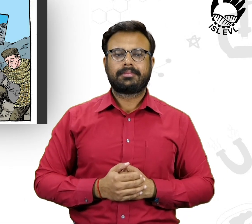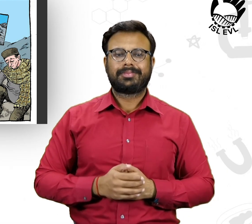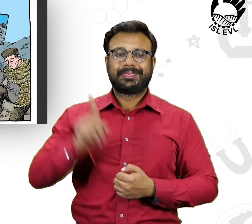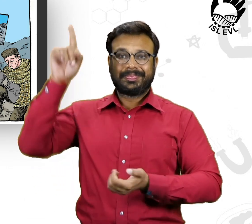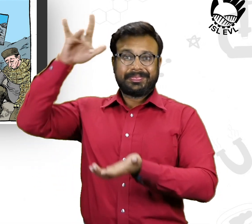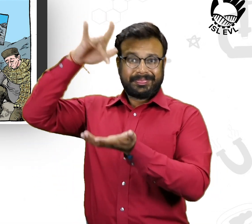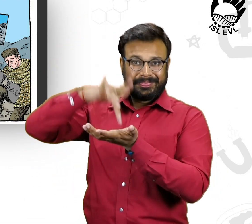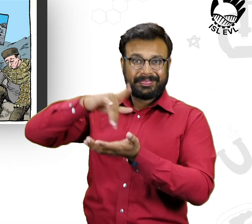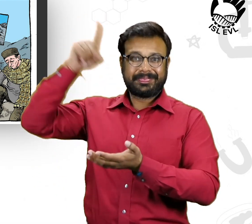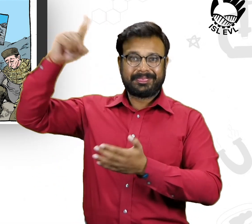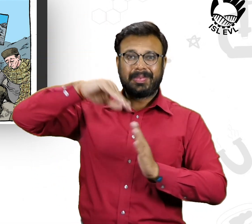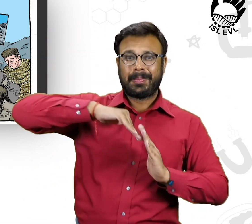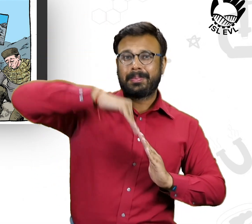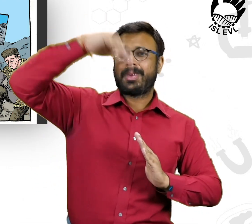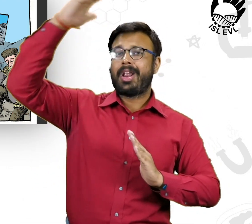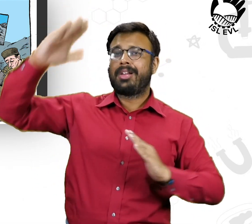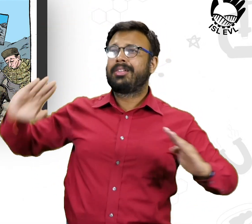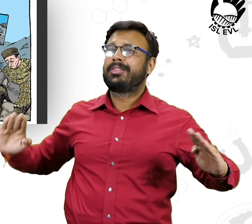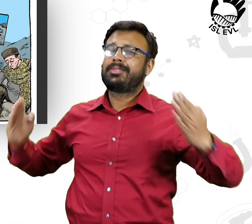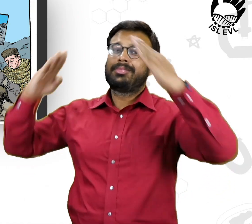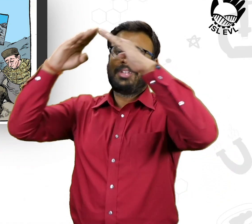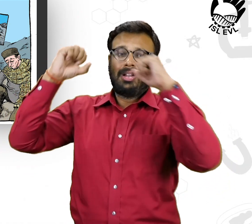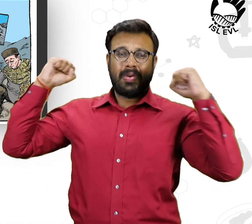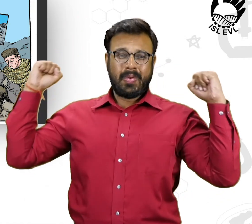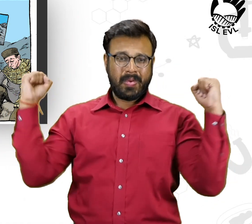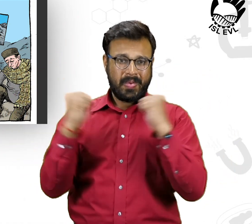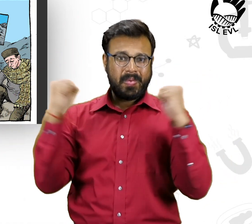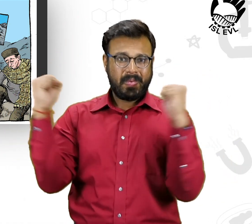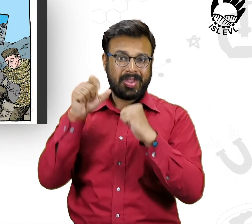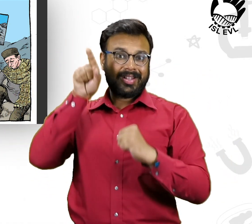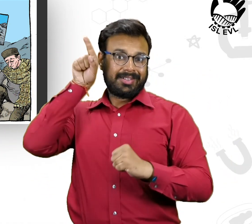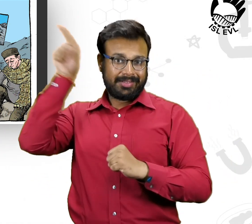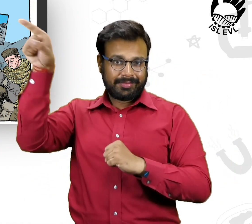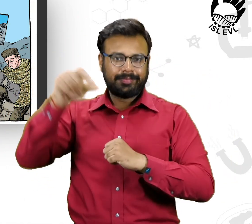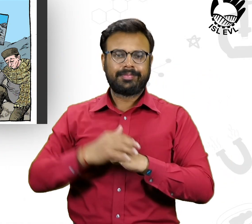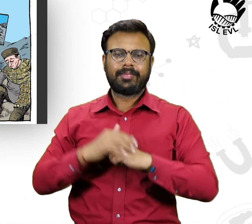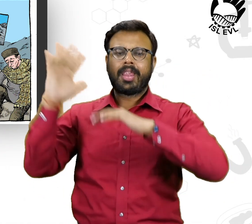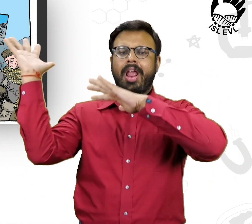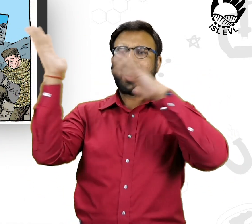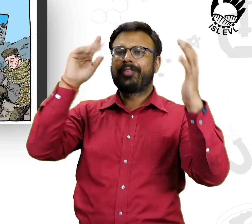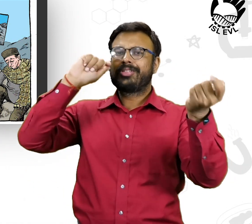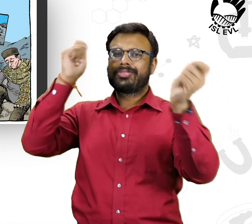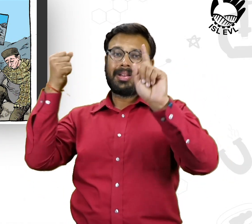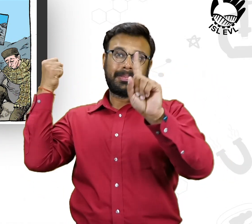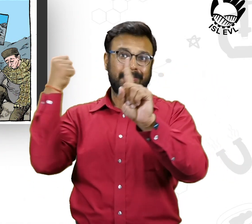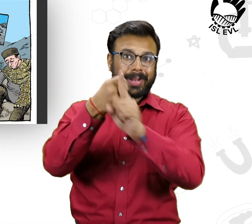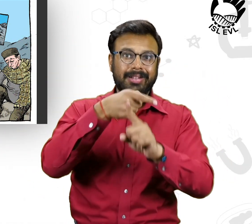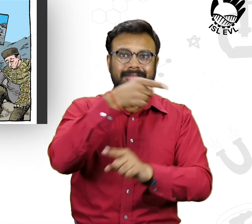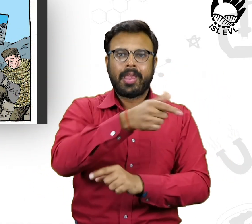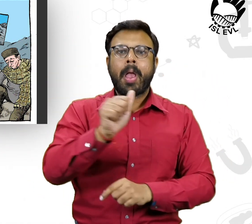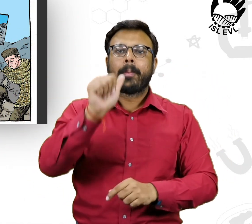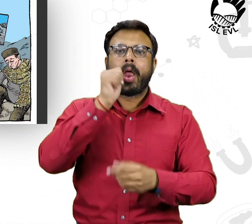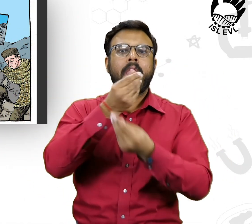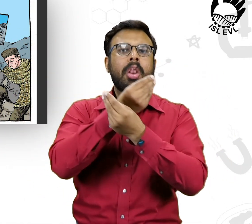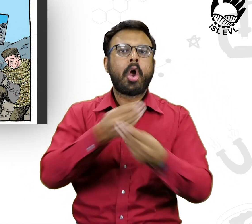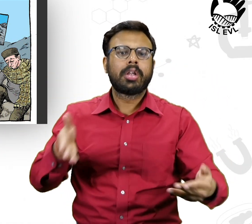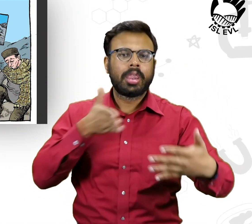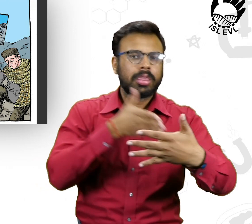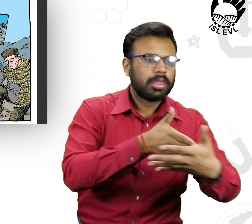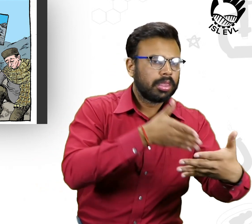In the pastures of the Himalayas, the consequences of the climate crisis